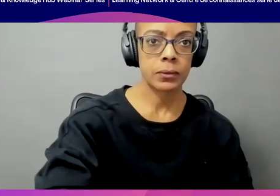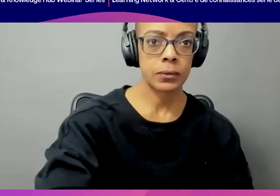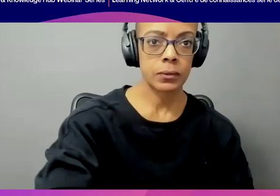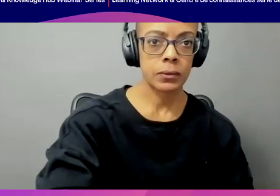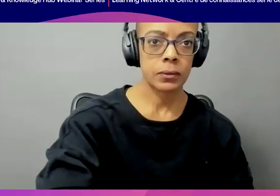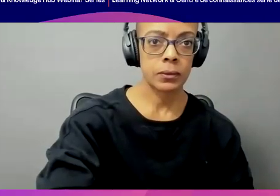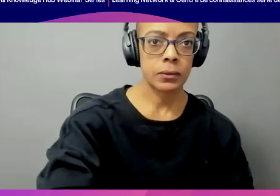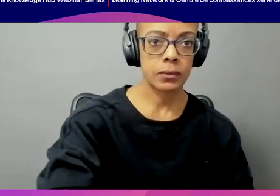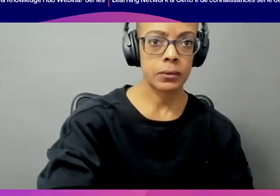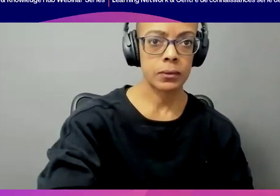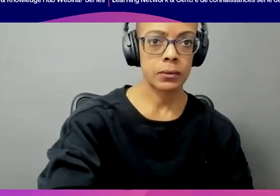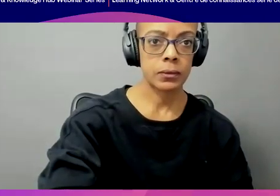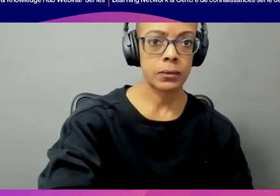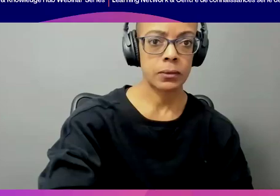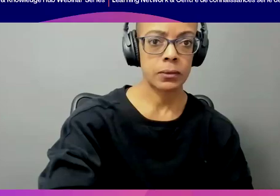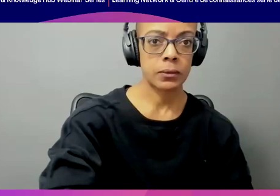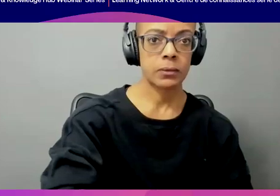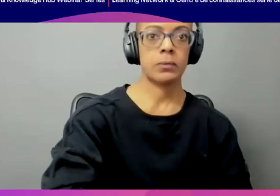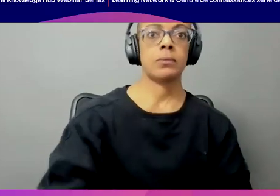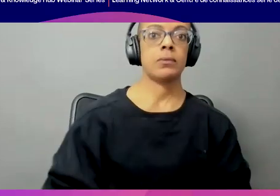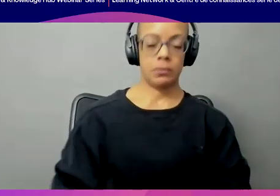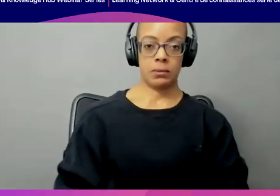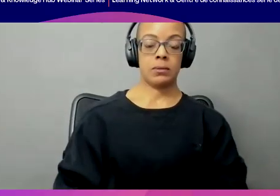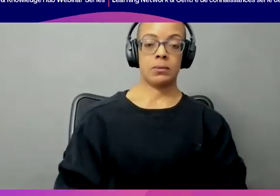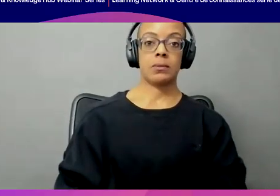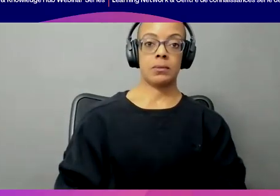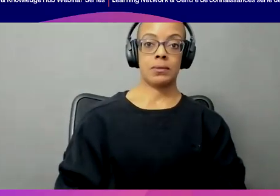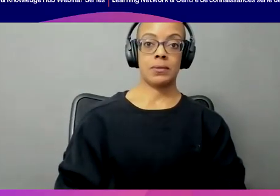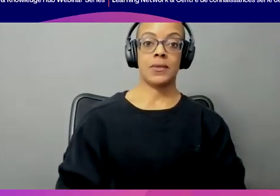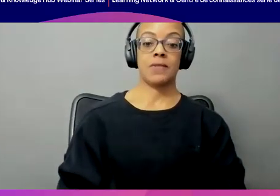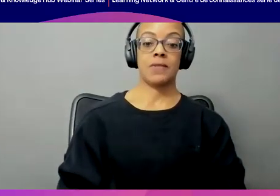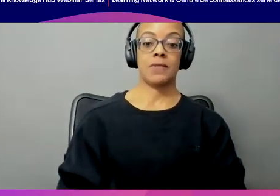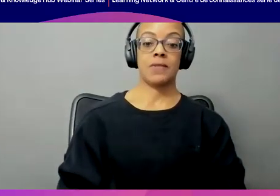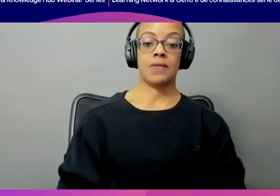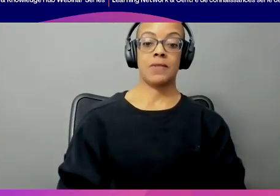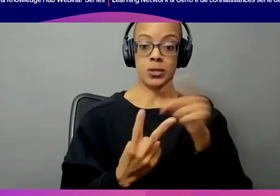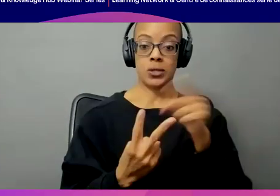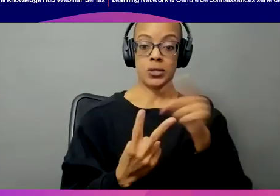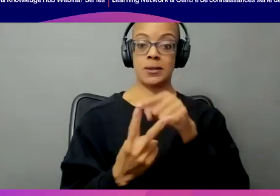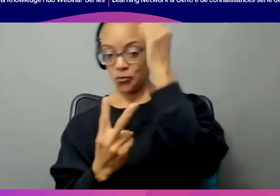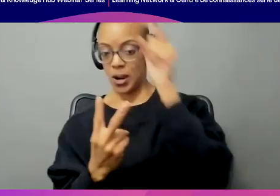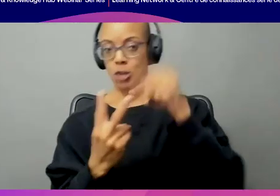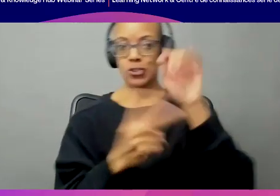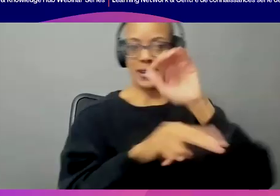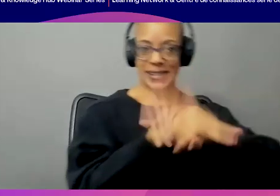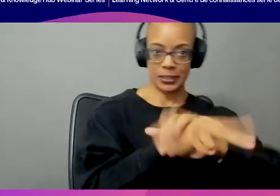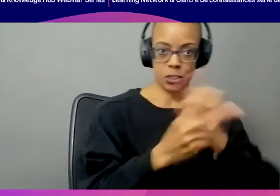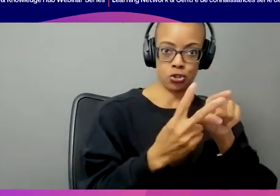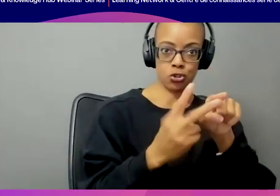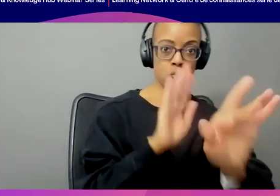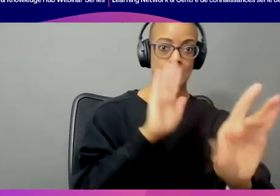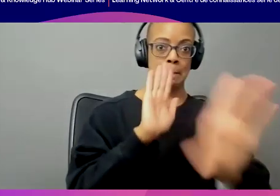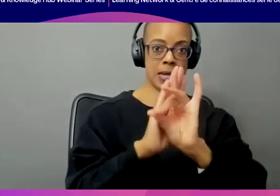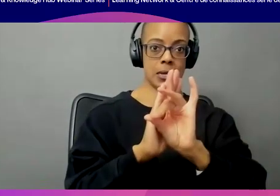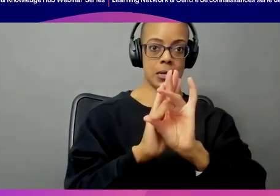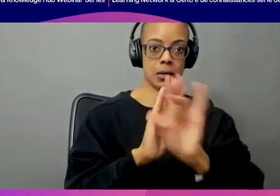So remember, look up. They are in English and French, but you have to find the button to put on English or French. And with that,